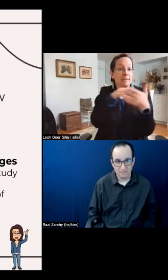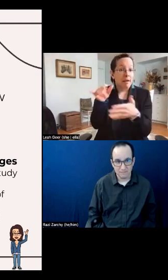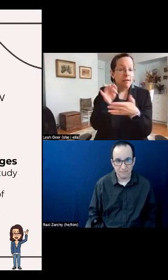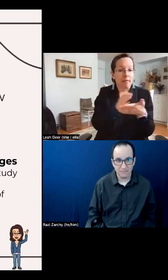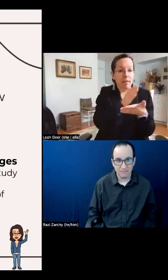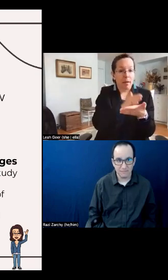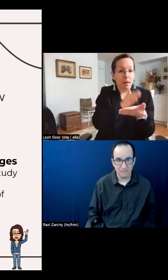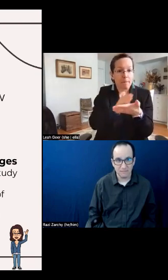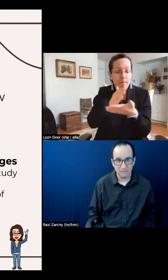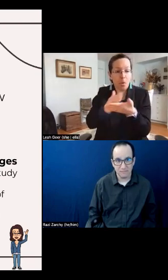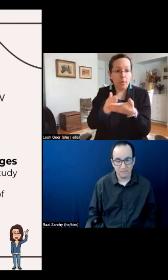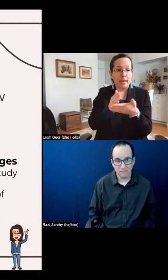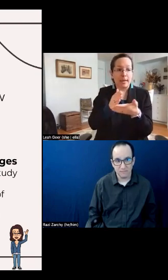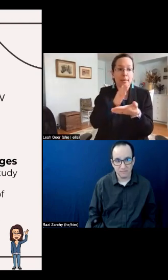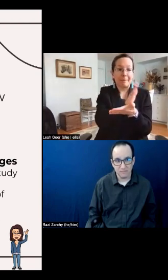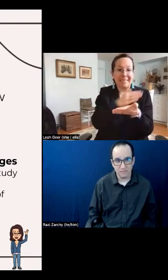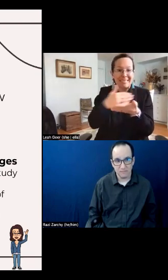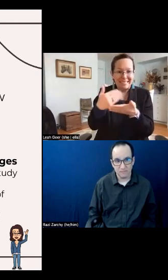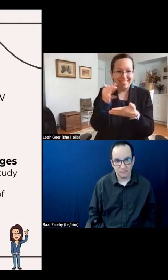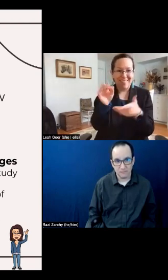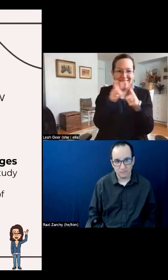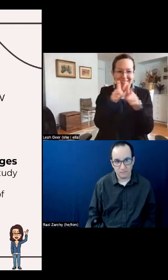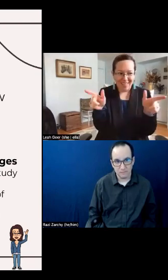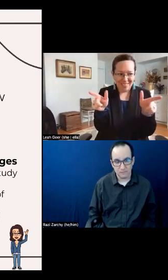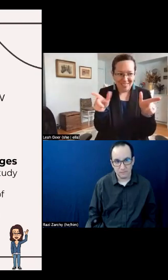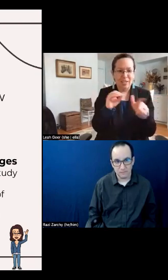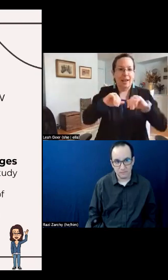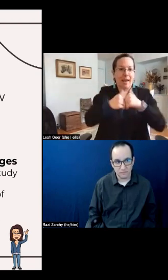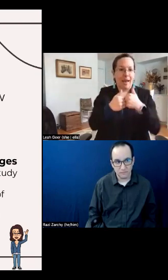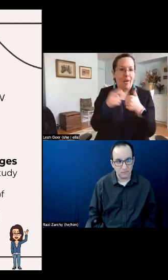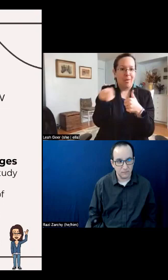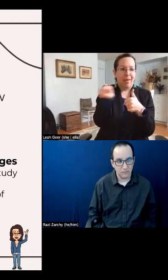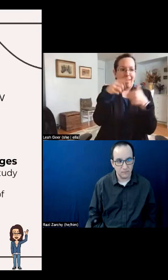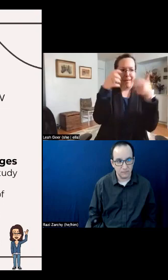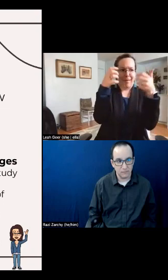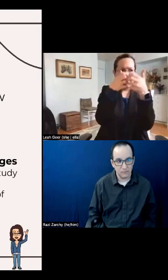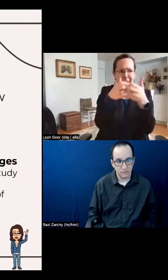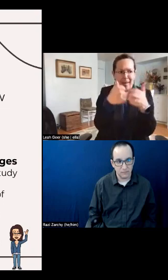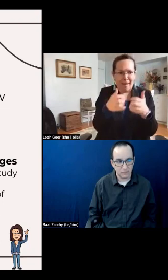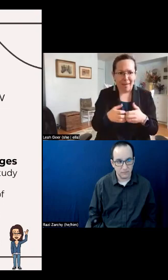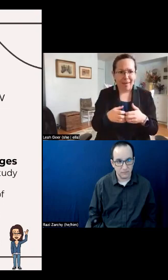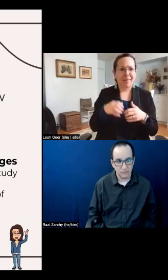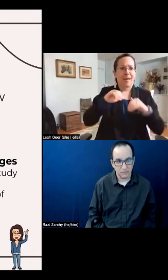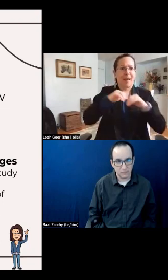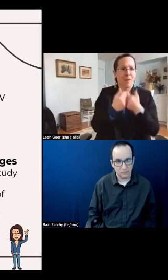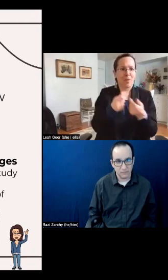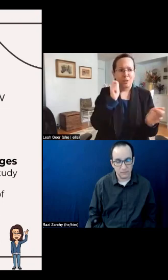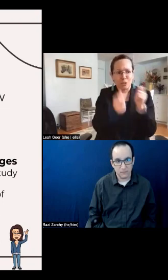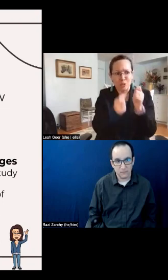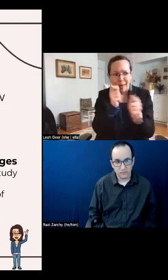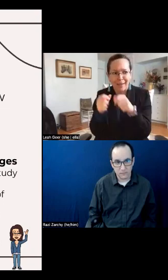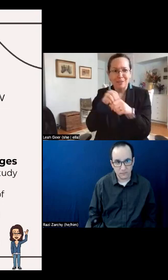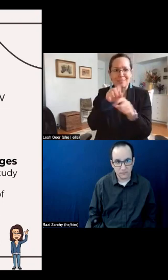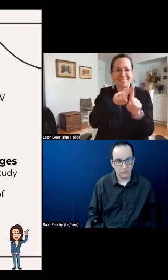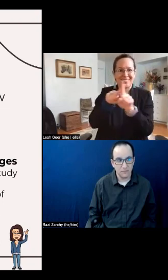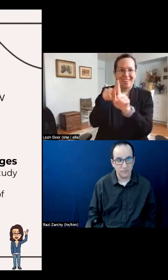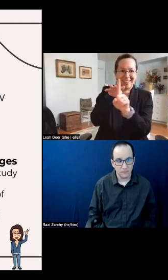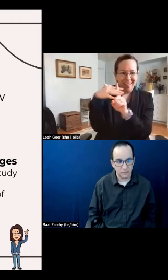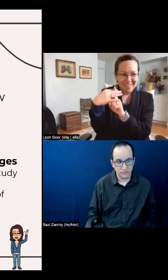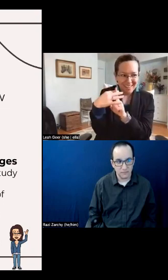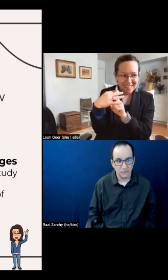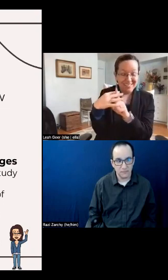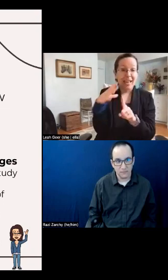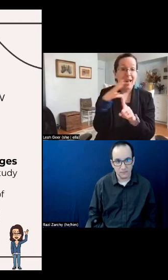that we use for signed phonology. So again, the definition here is the study of component pieces of language, how they combine, how